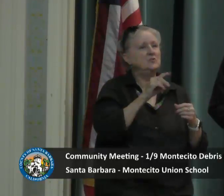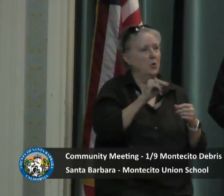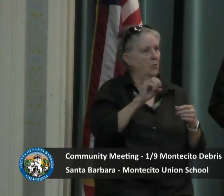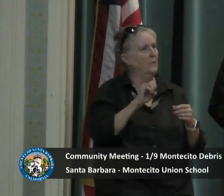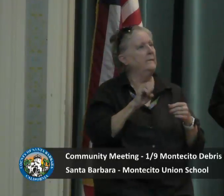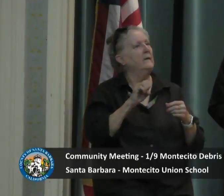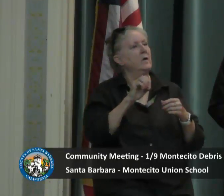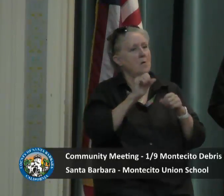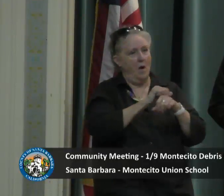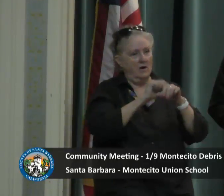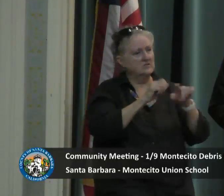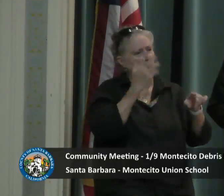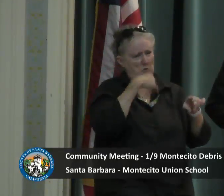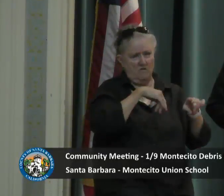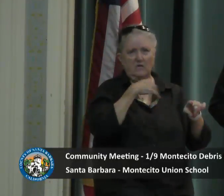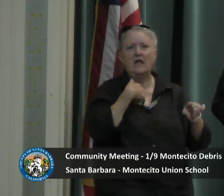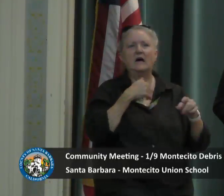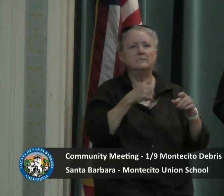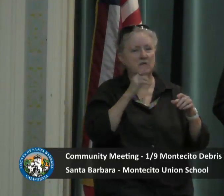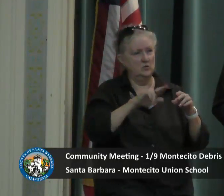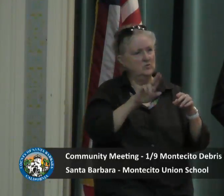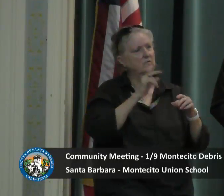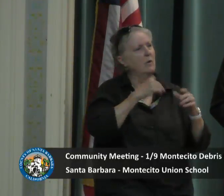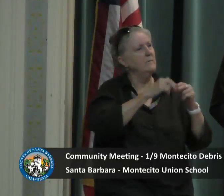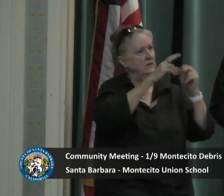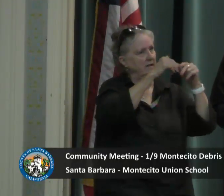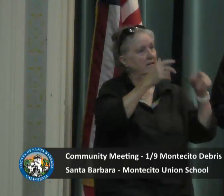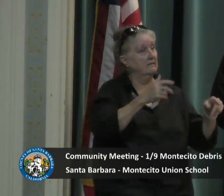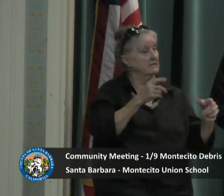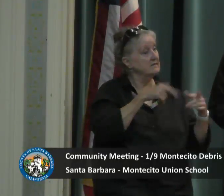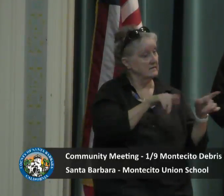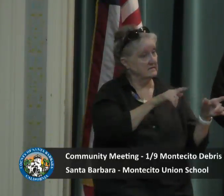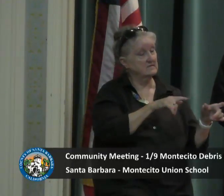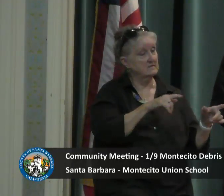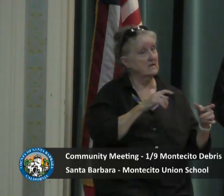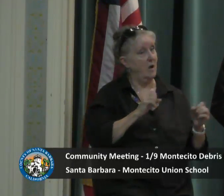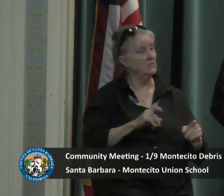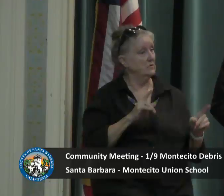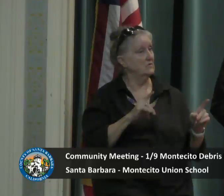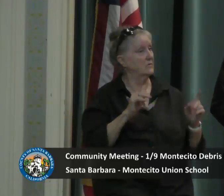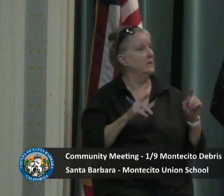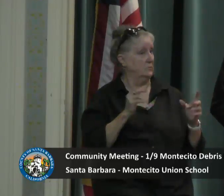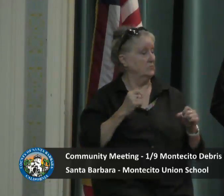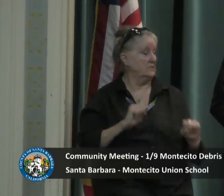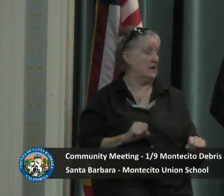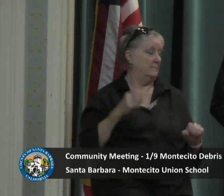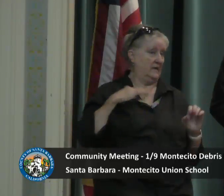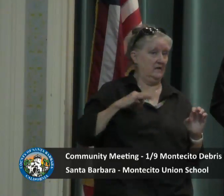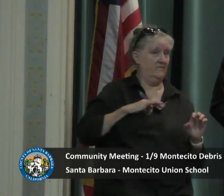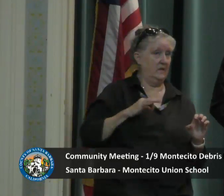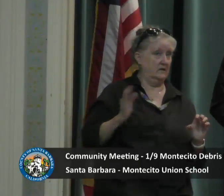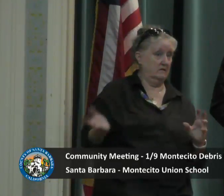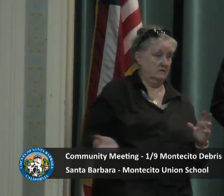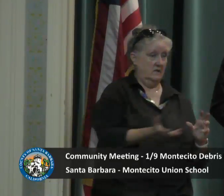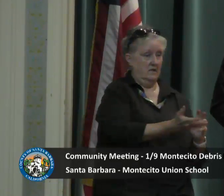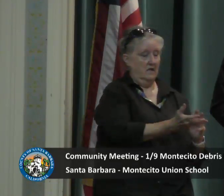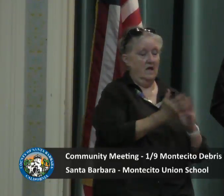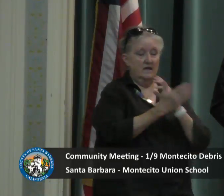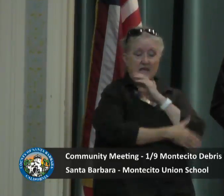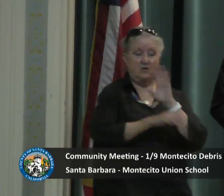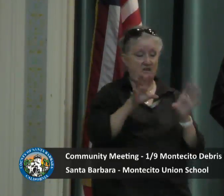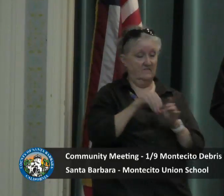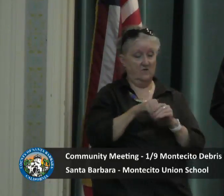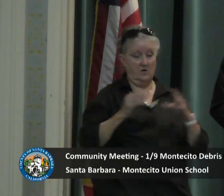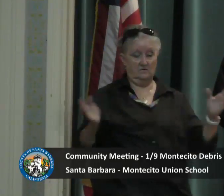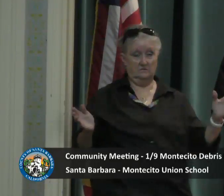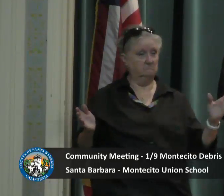material. This exchange will provide an opportunity for people to benefit. The county will not be involved in the exchange.